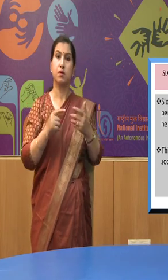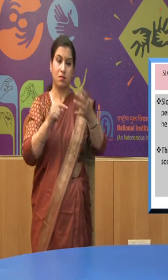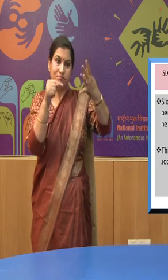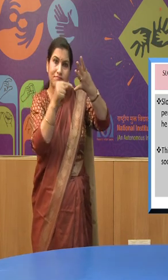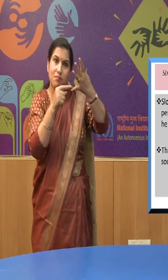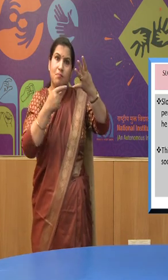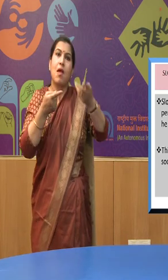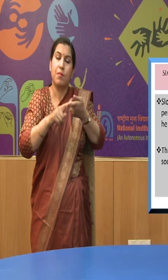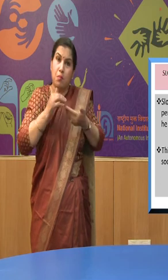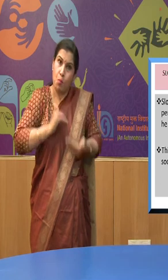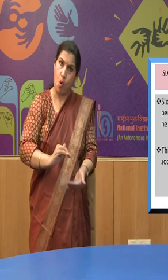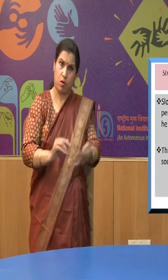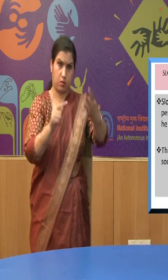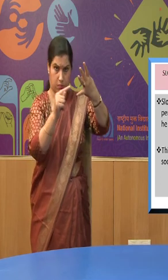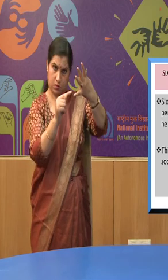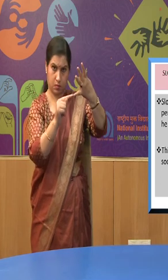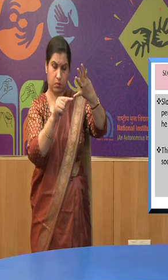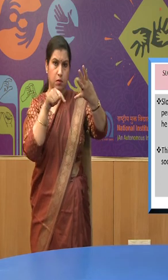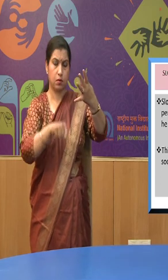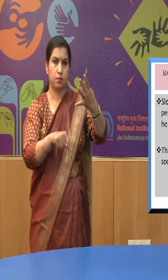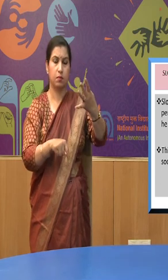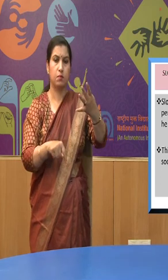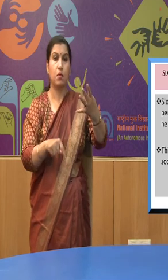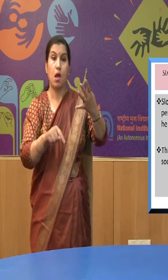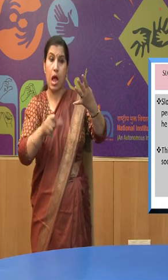caste, was supposed to serve other people.